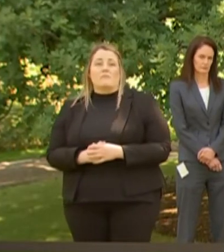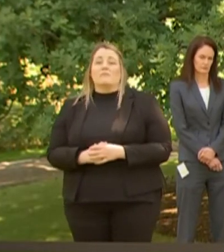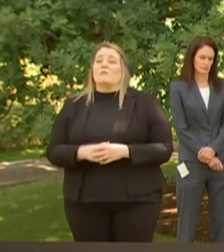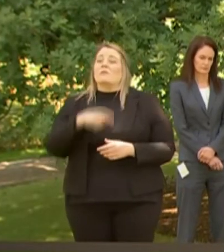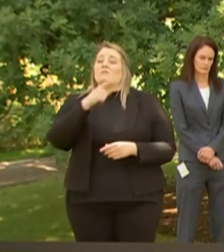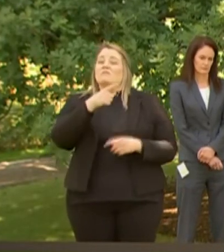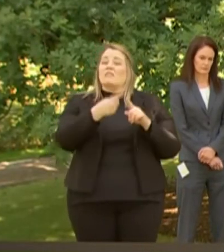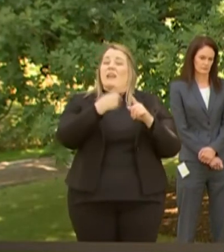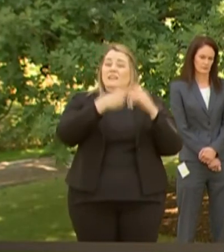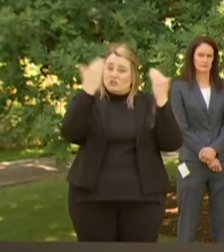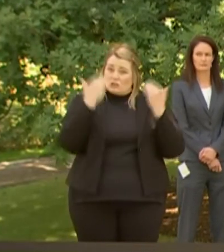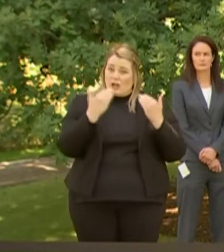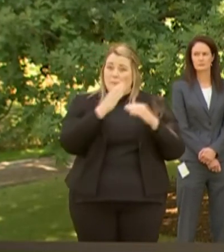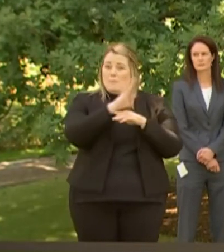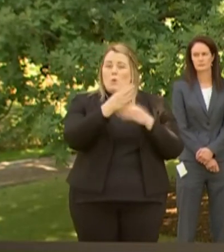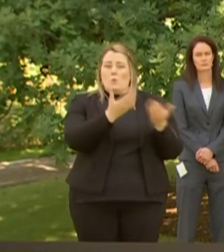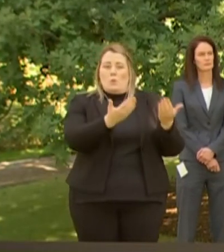is finished that important work.